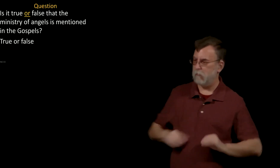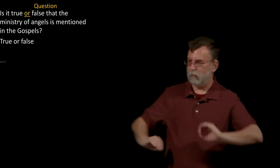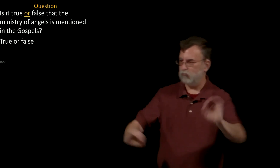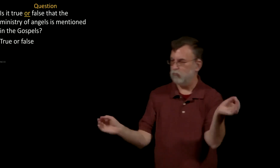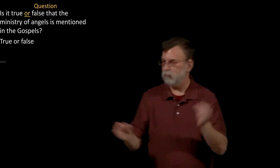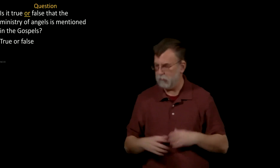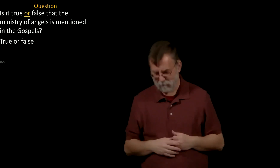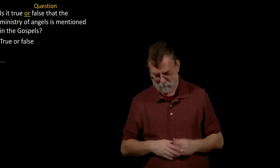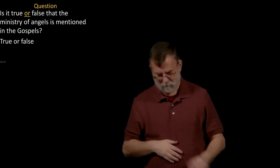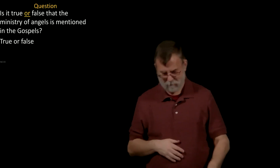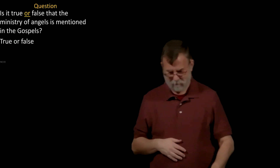I'm not going to grade today.